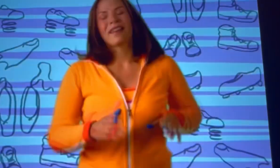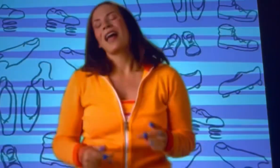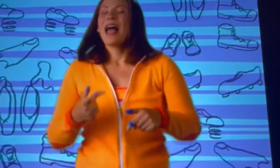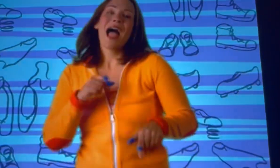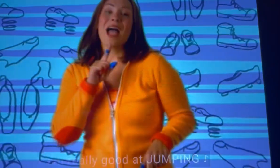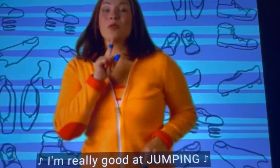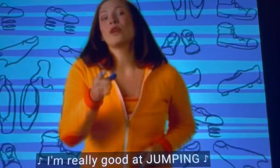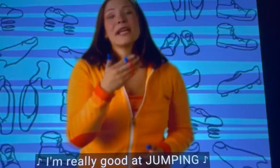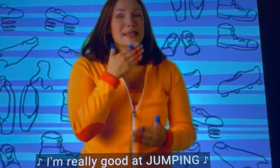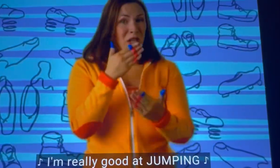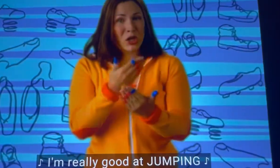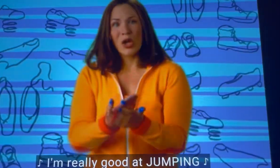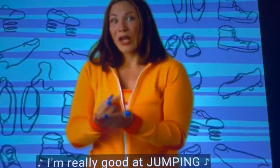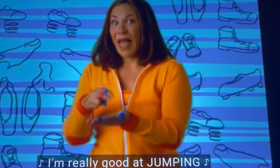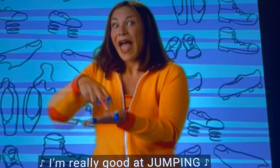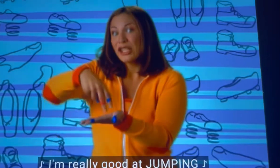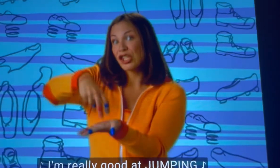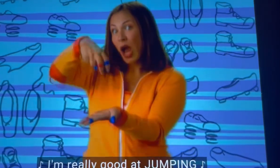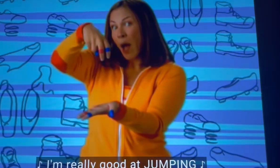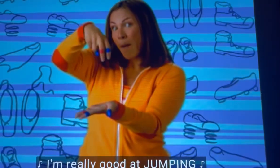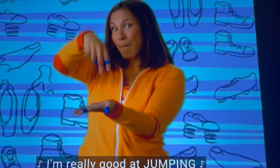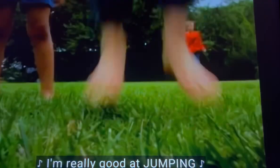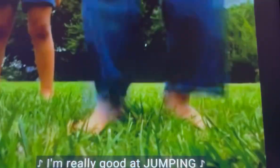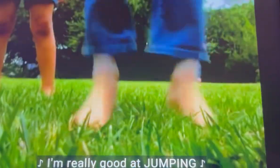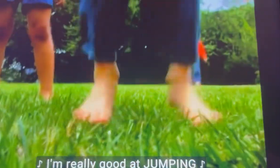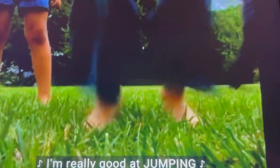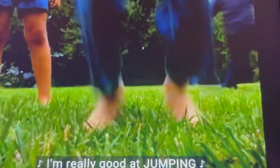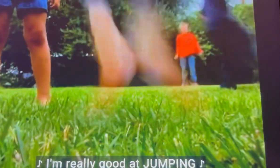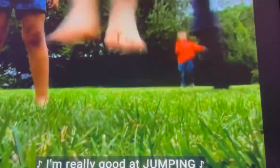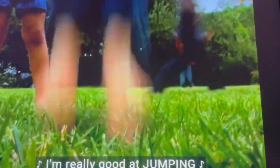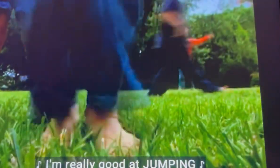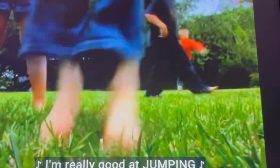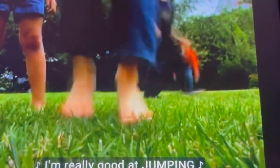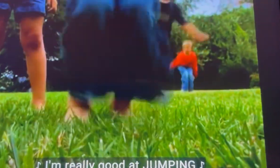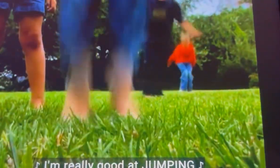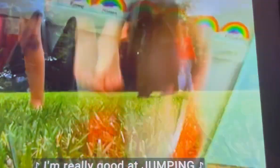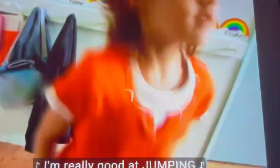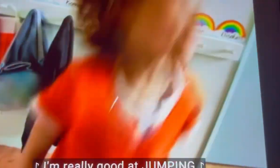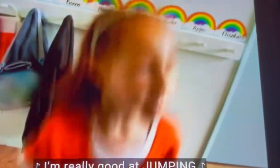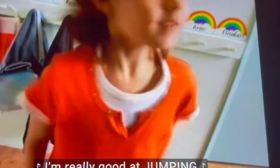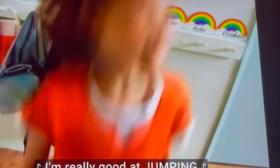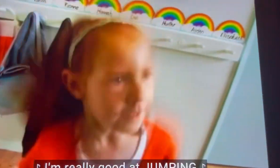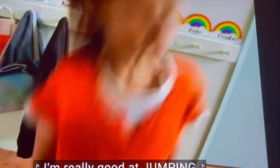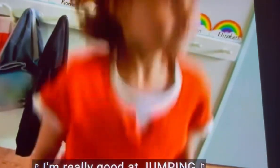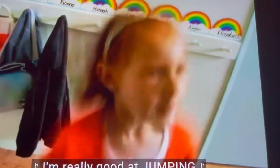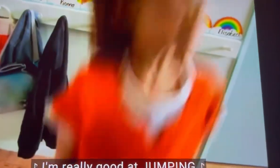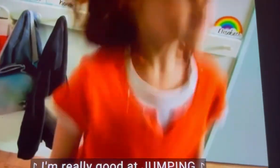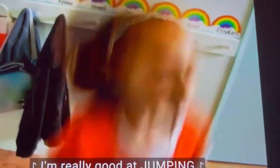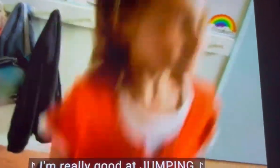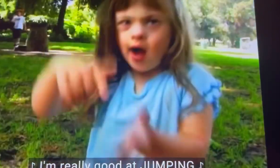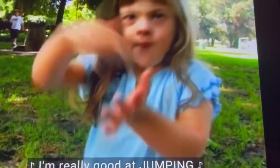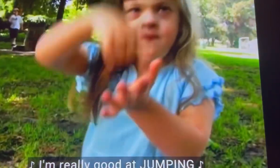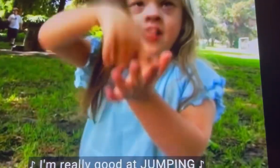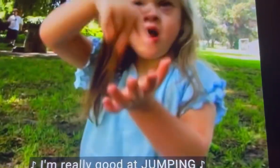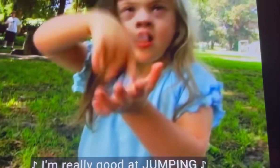I'm really good at jumping. I'm really good at jumping. I'm really good